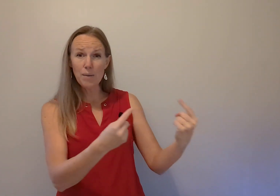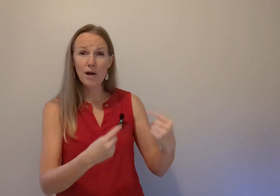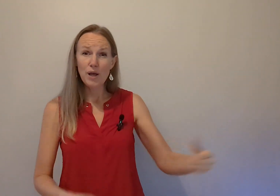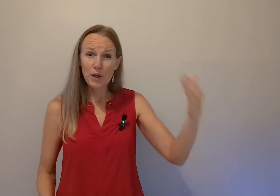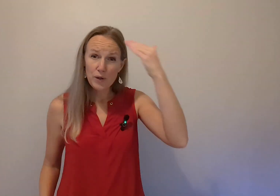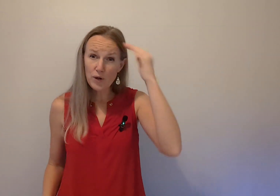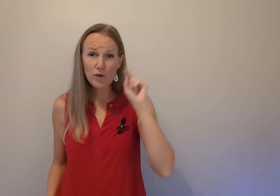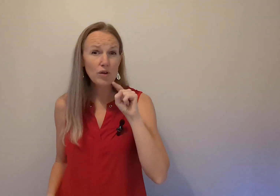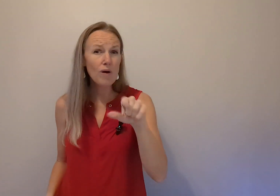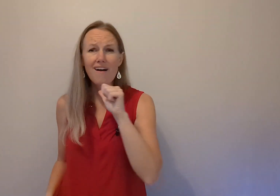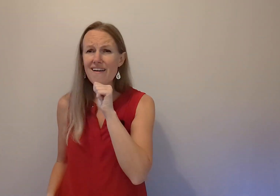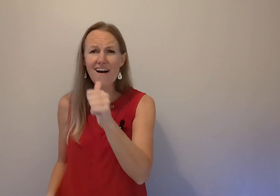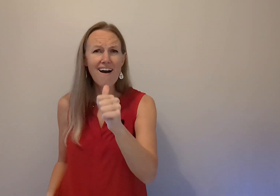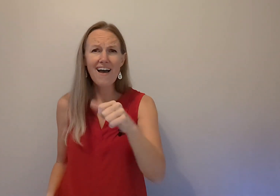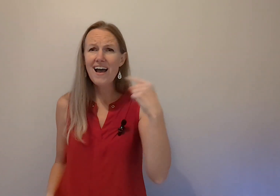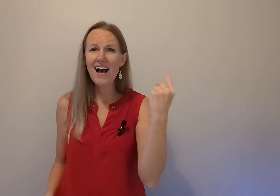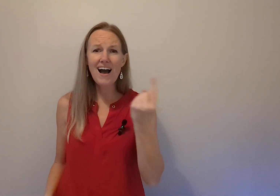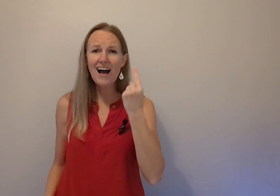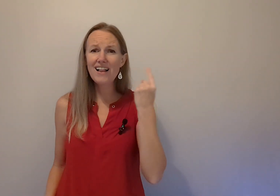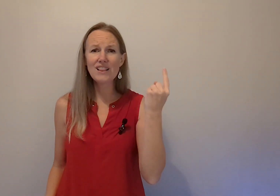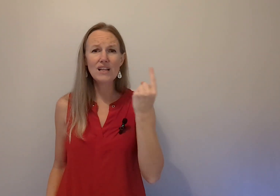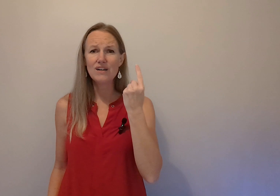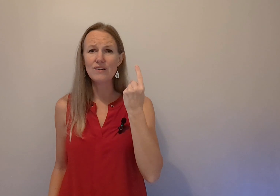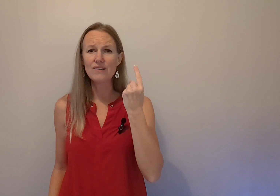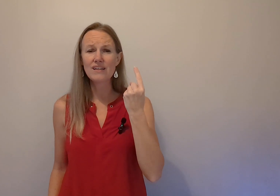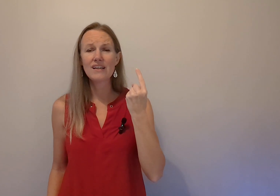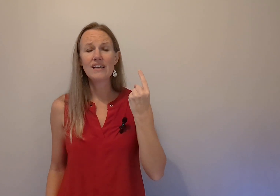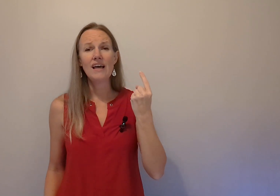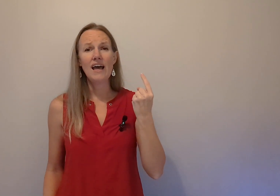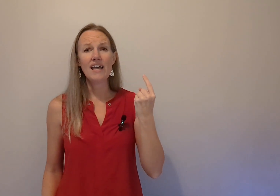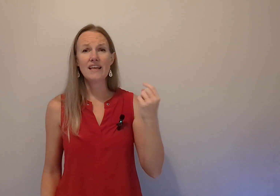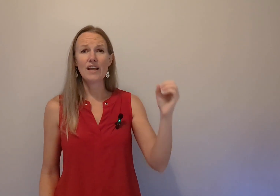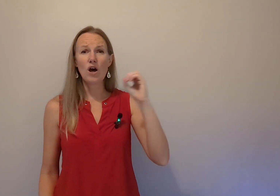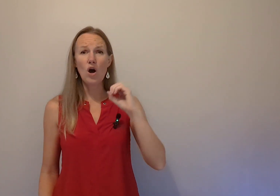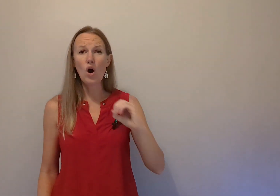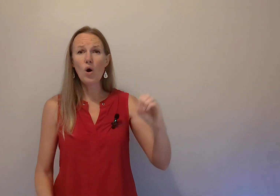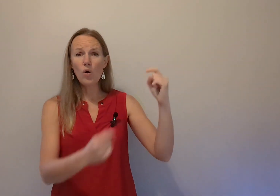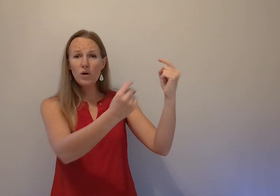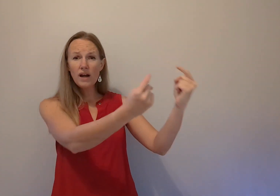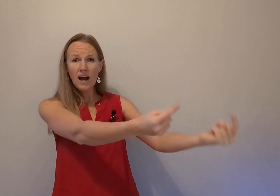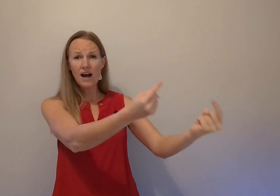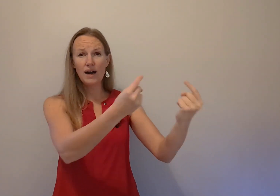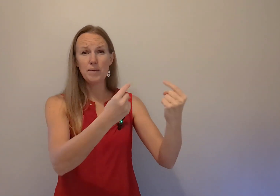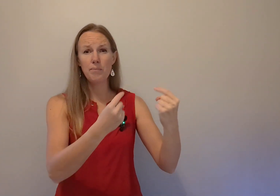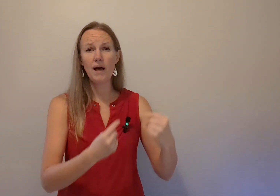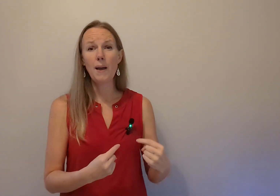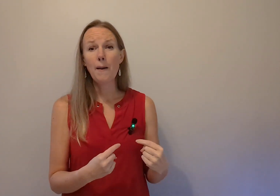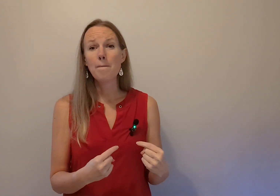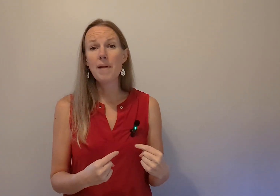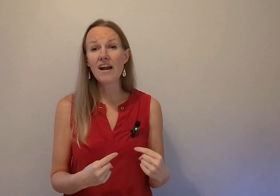come, no, you are not alone. And then, oh, come,